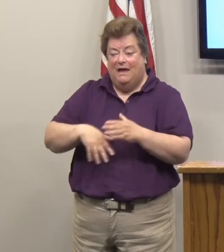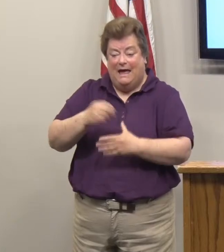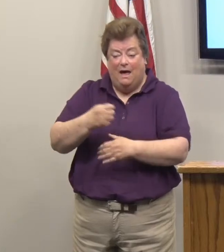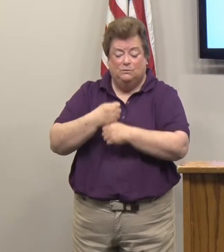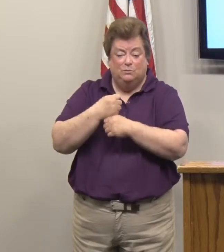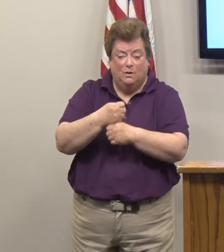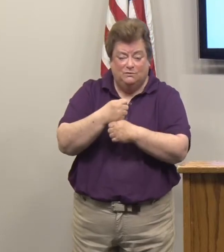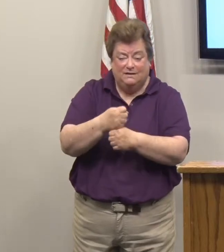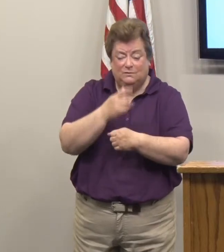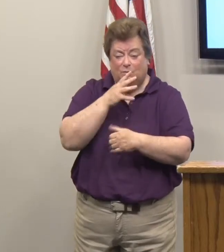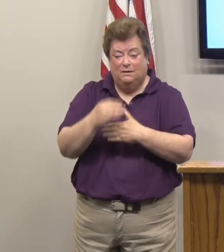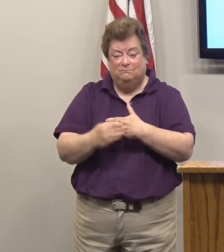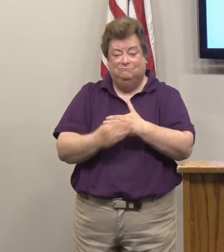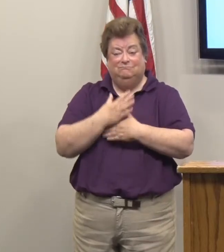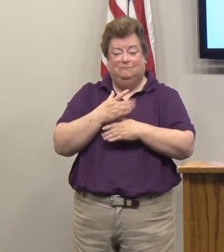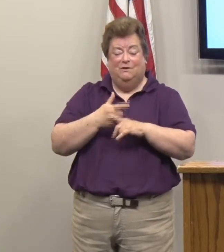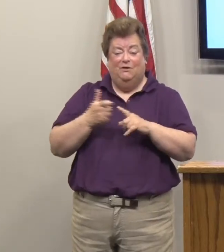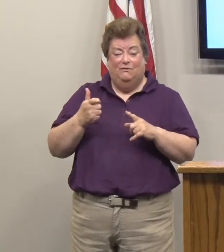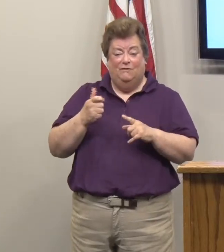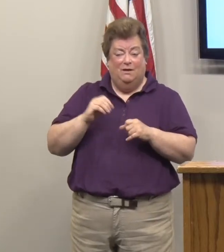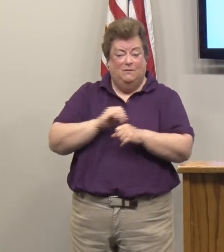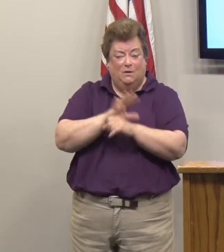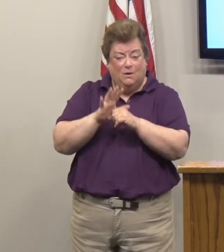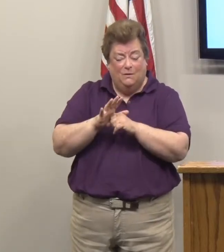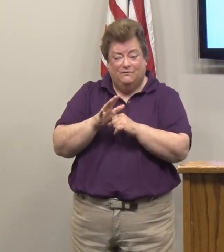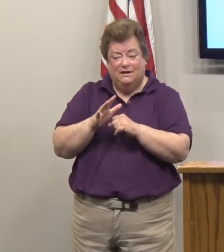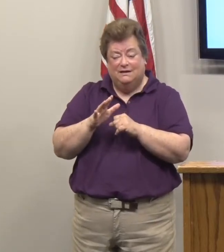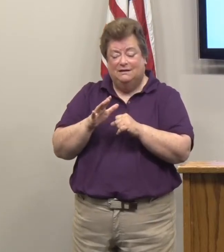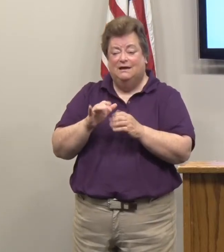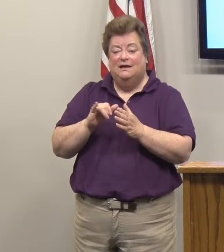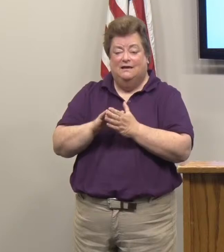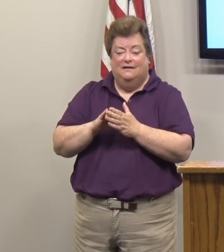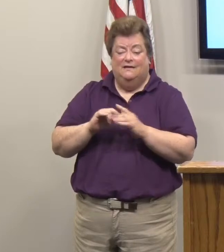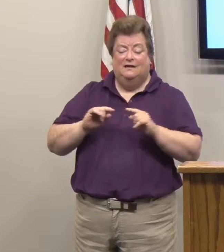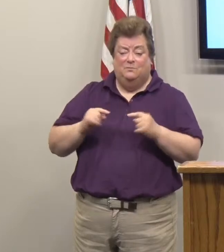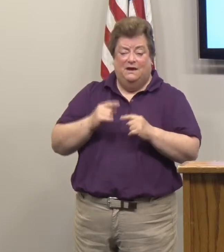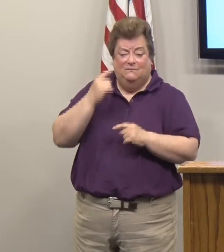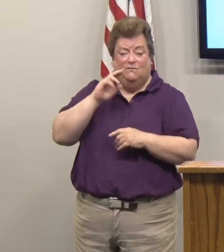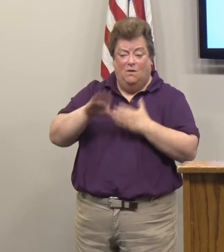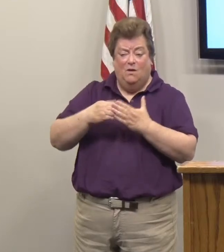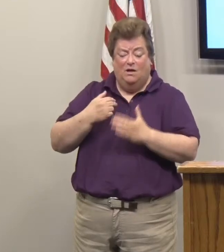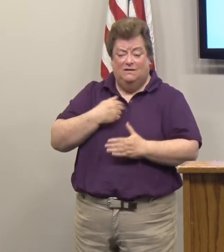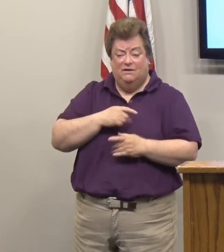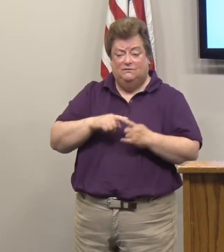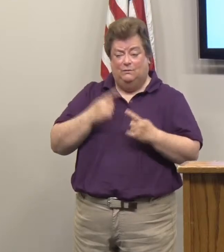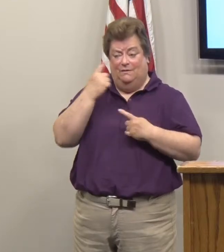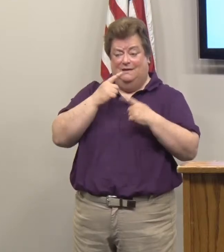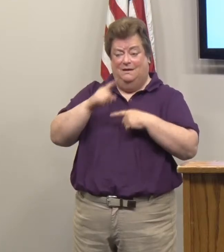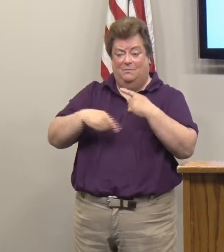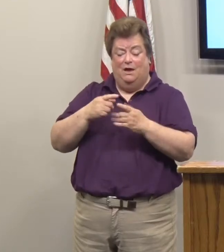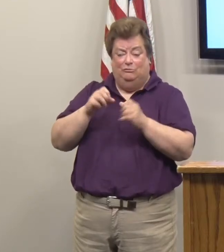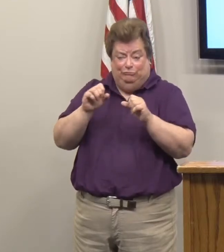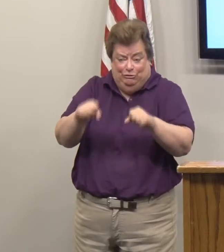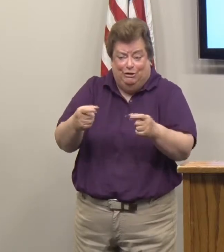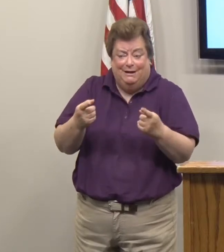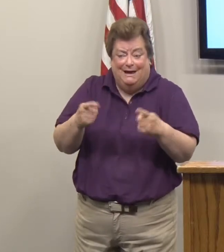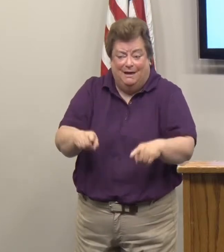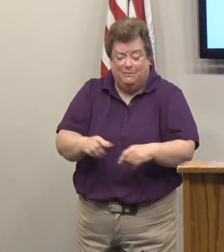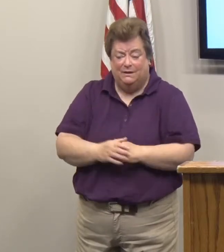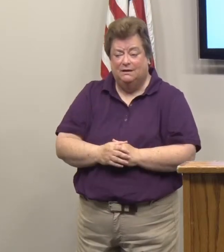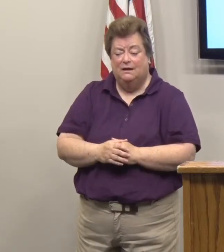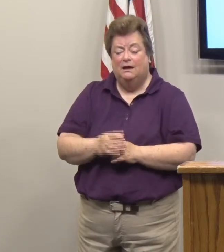idea that folks who have important messages that they should get out and that their voices need to be heard may be subjecting themselves